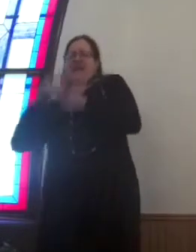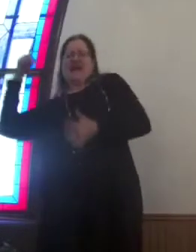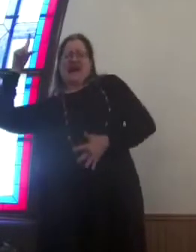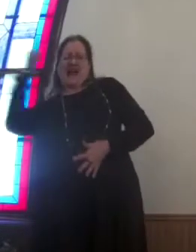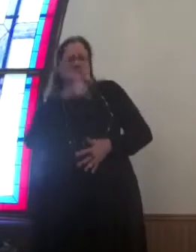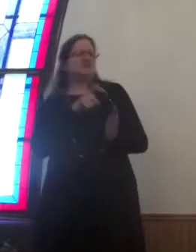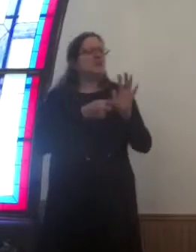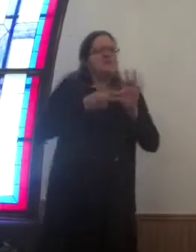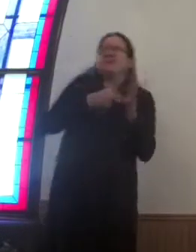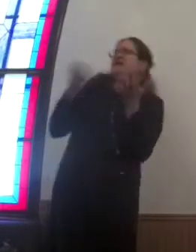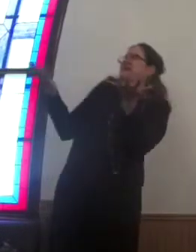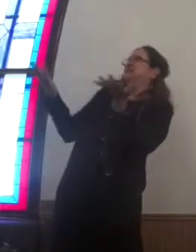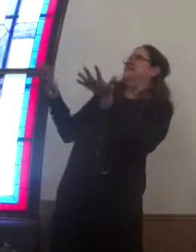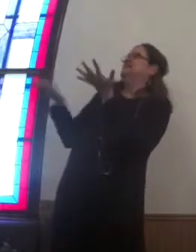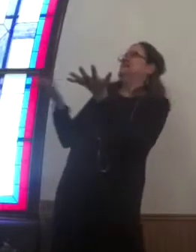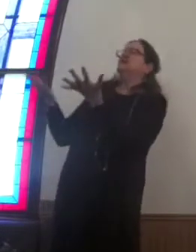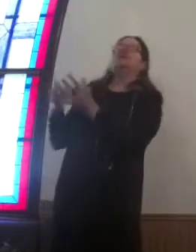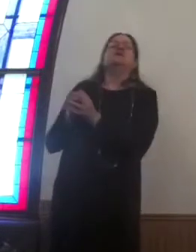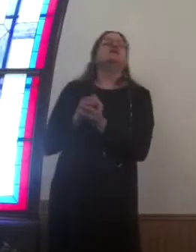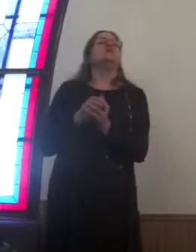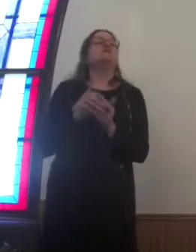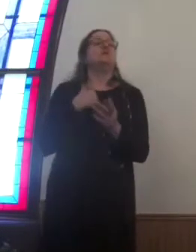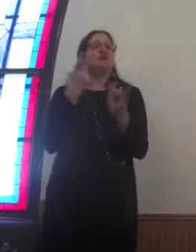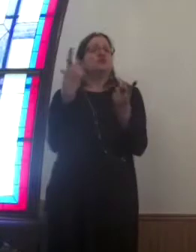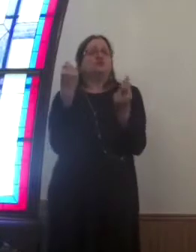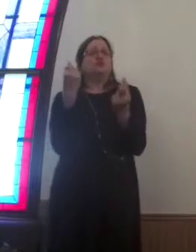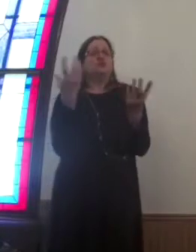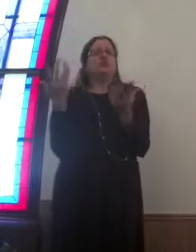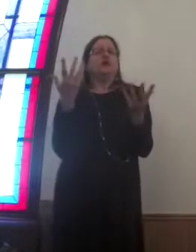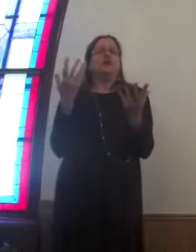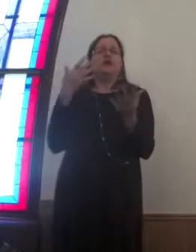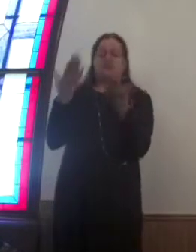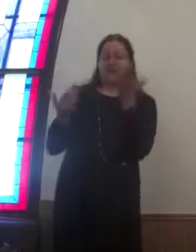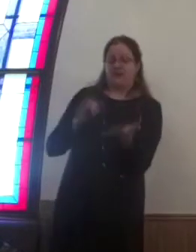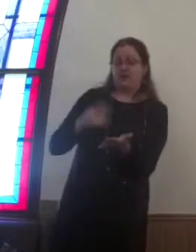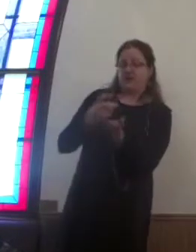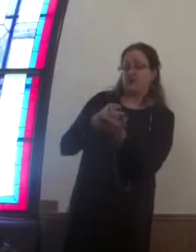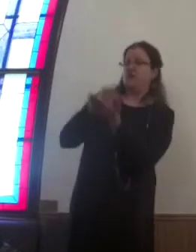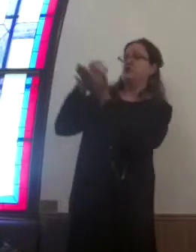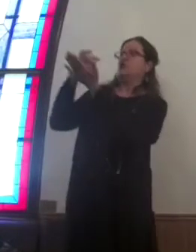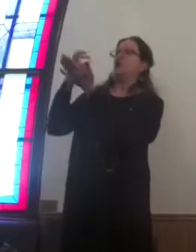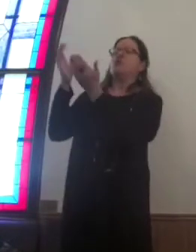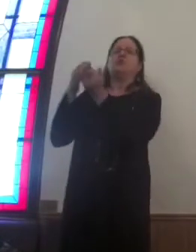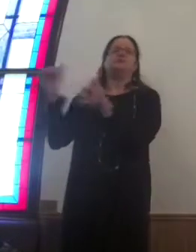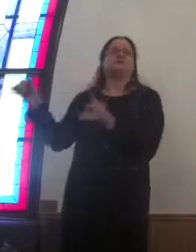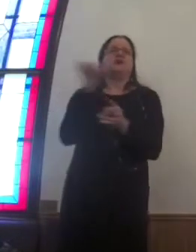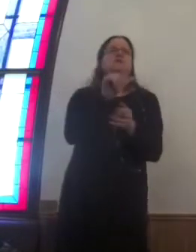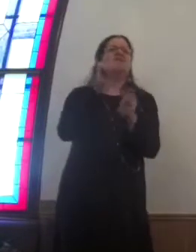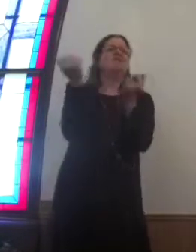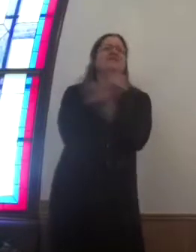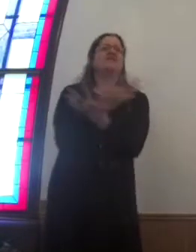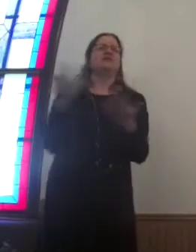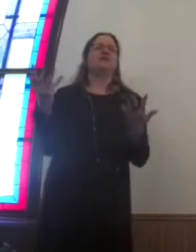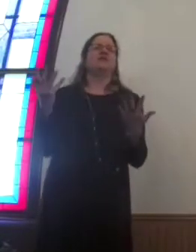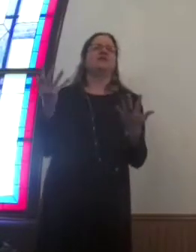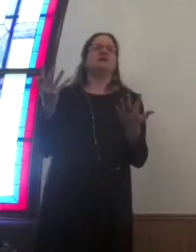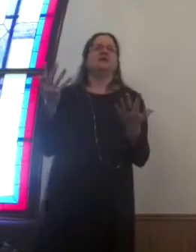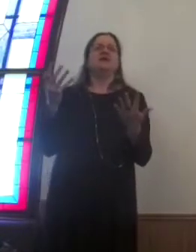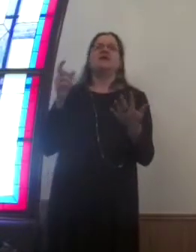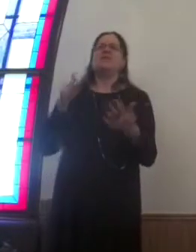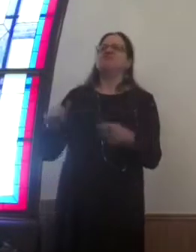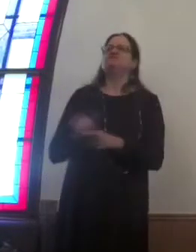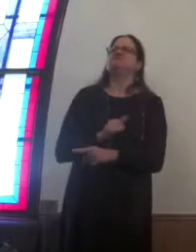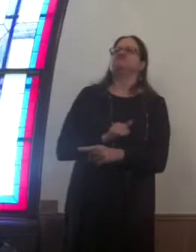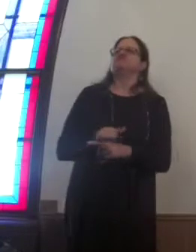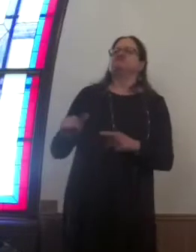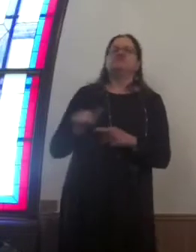do with them and matters that maybe resurrection, like everything else, needs to be